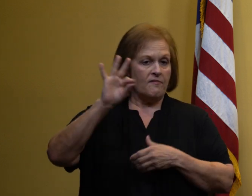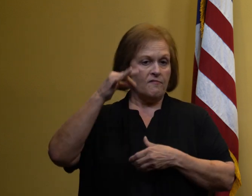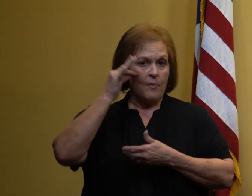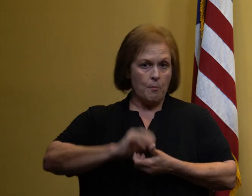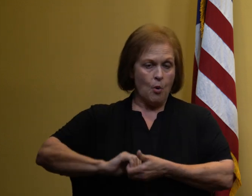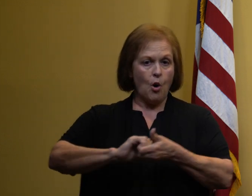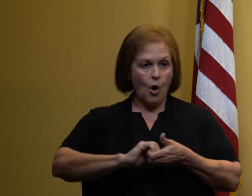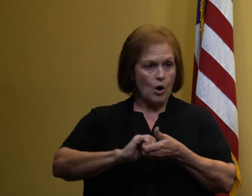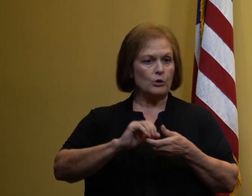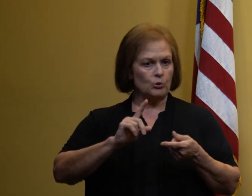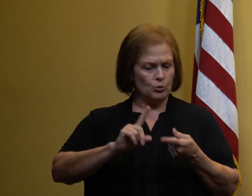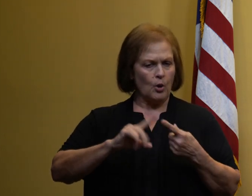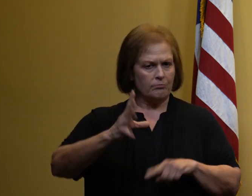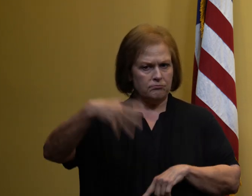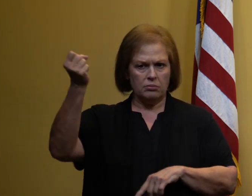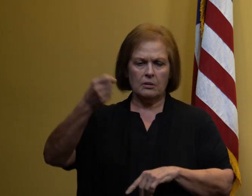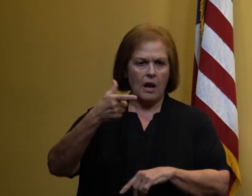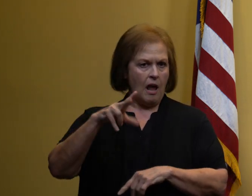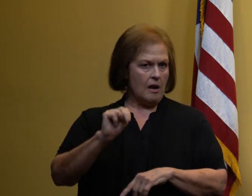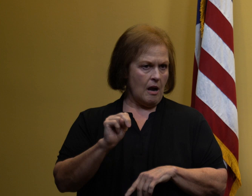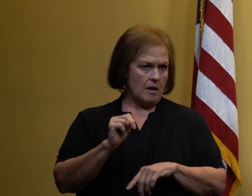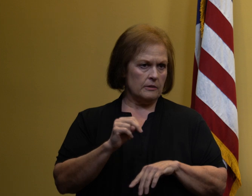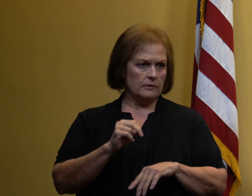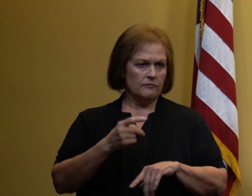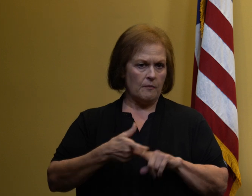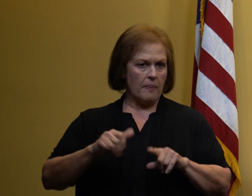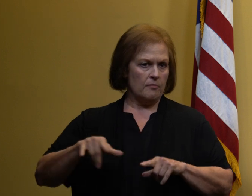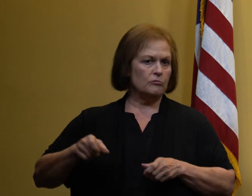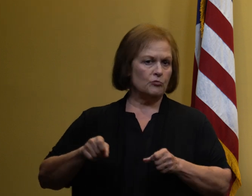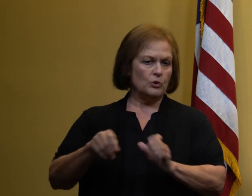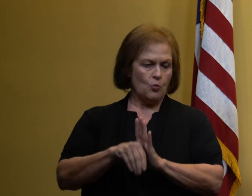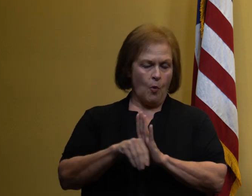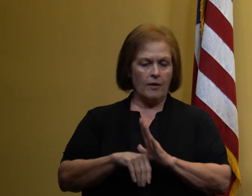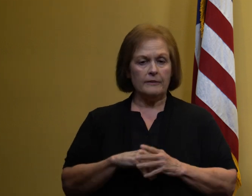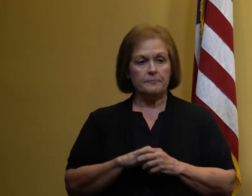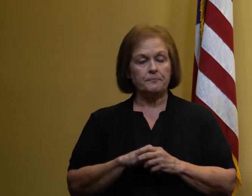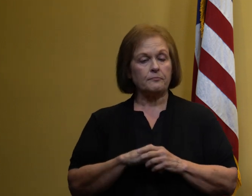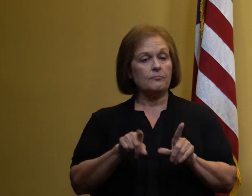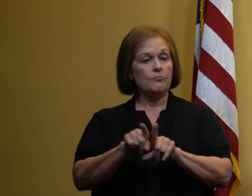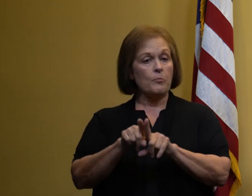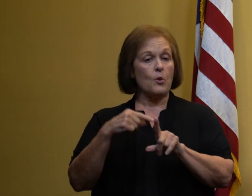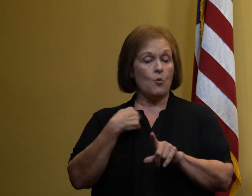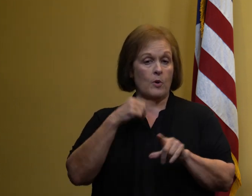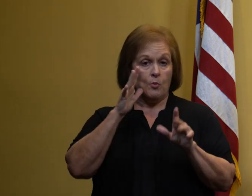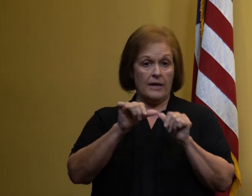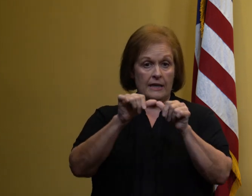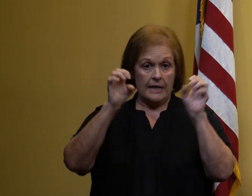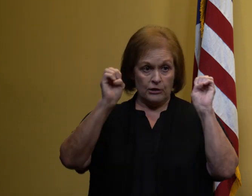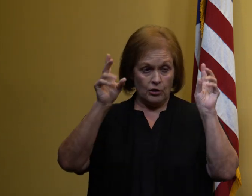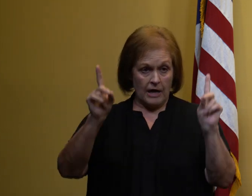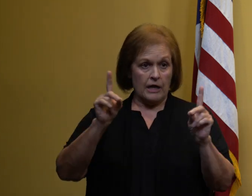partners, to get guns off the streets of the city of New Orleans. We'll also continue to educate,